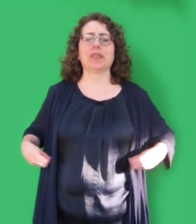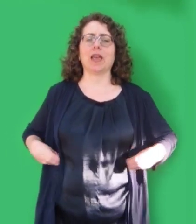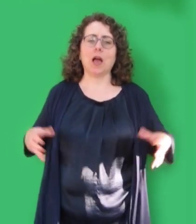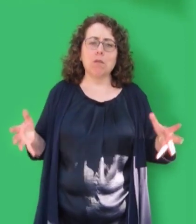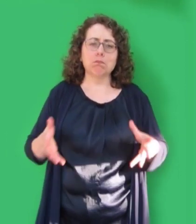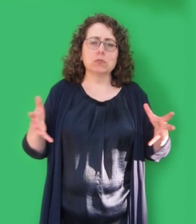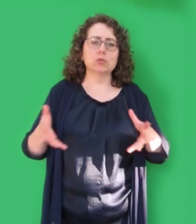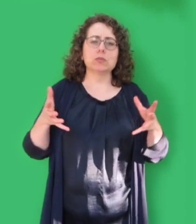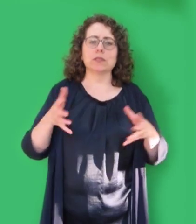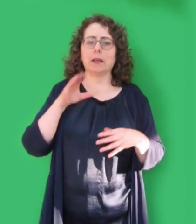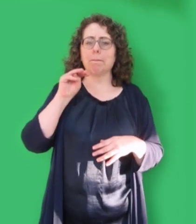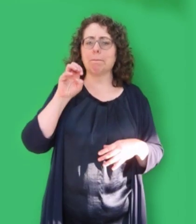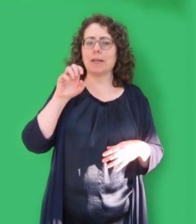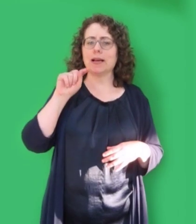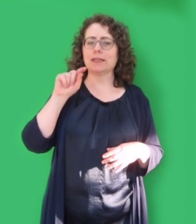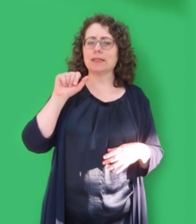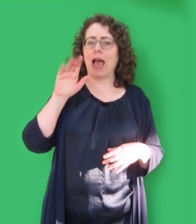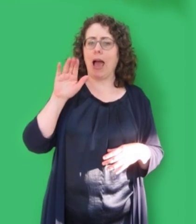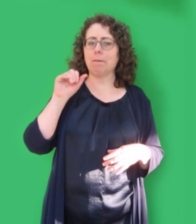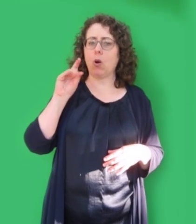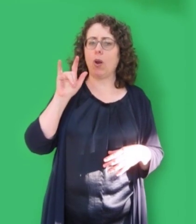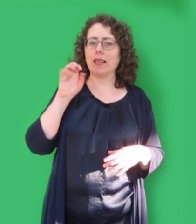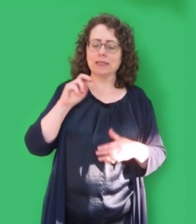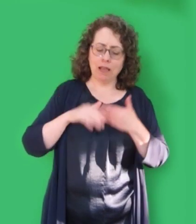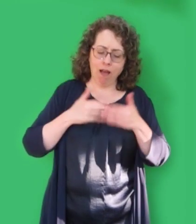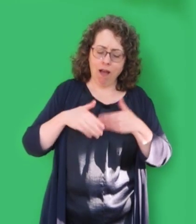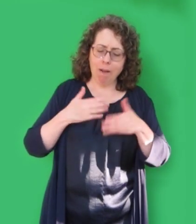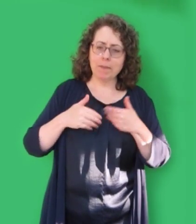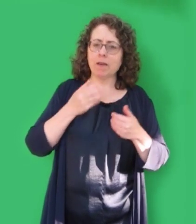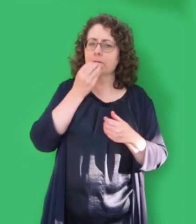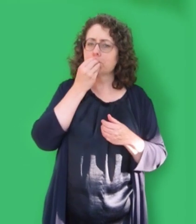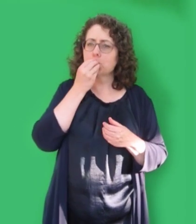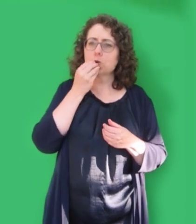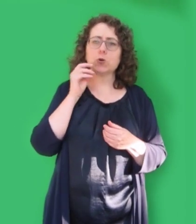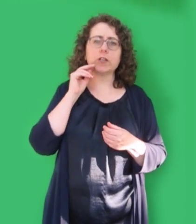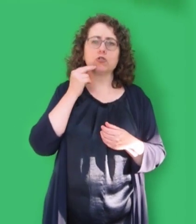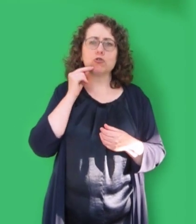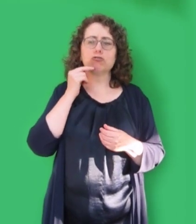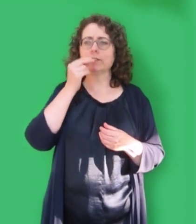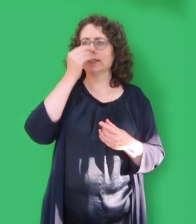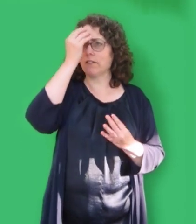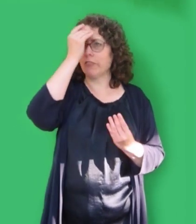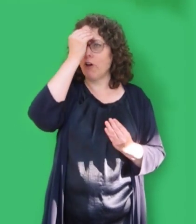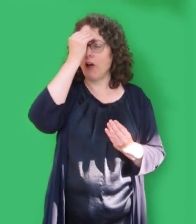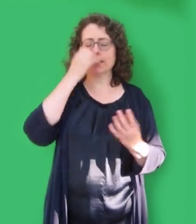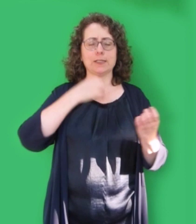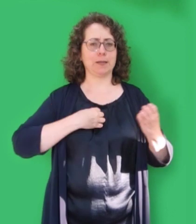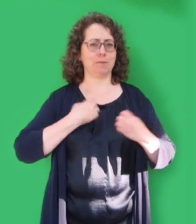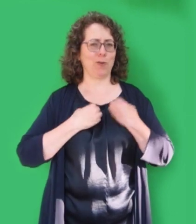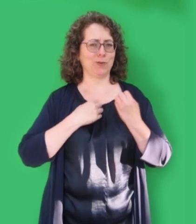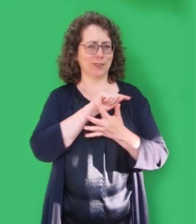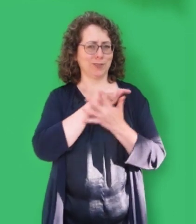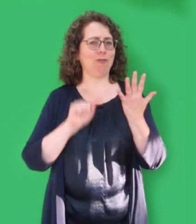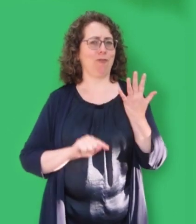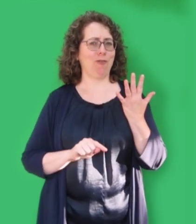Boosting our metabolism, metabolizing our food, our nutrients, and our thoughts and our emotions.